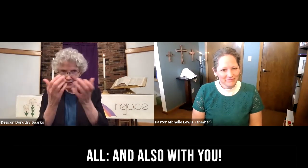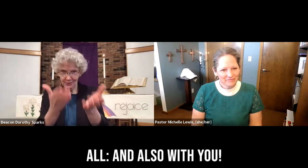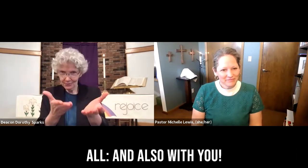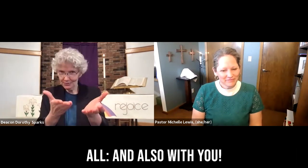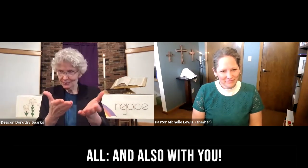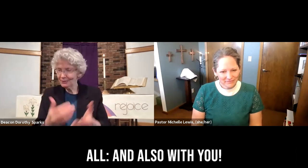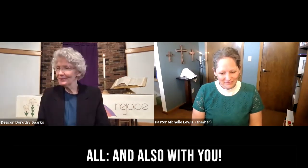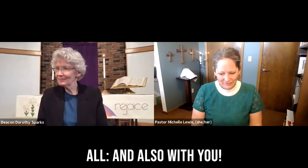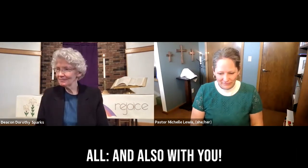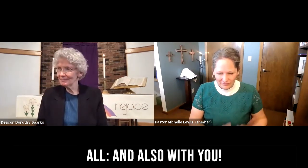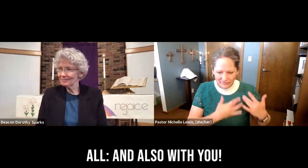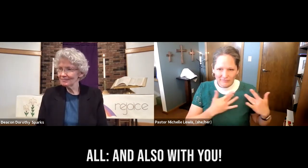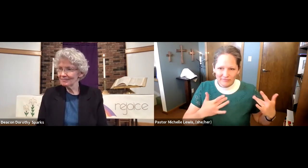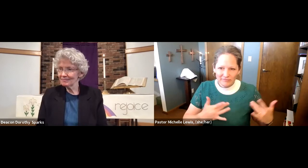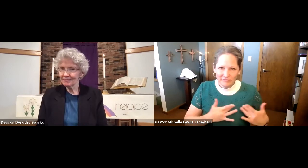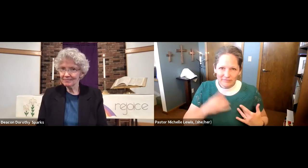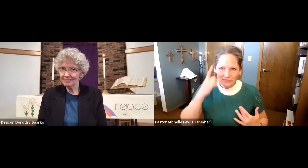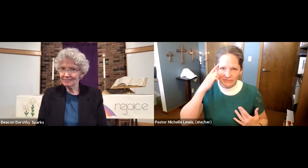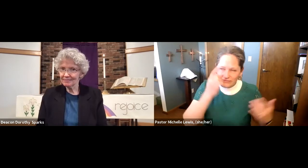and also with you.